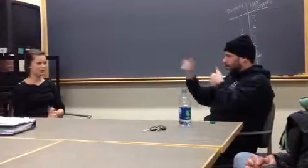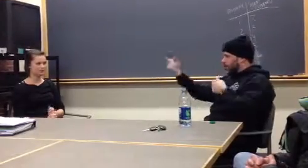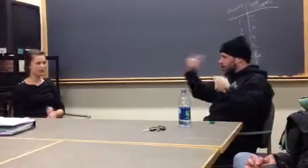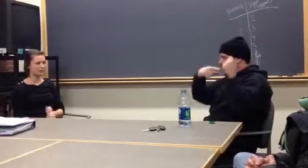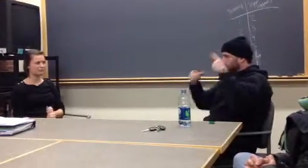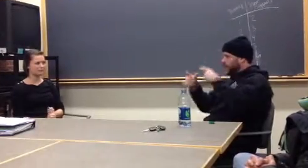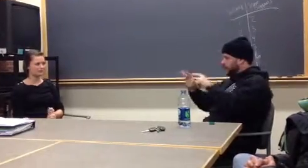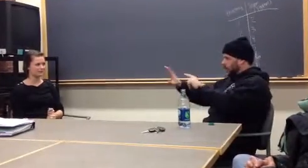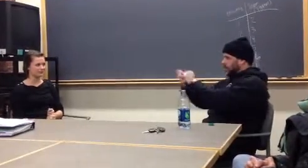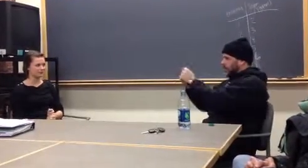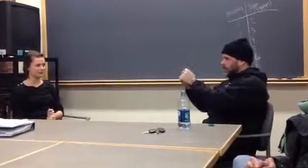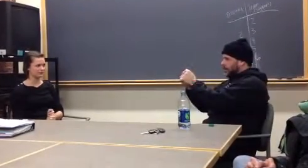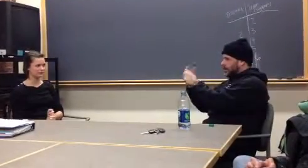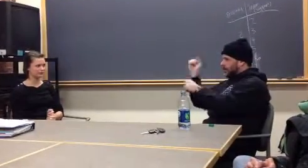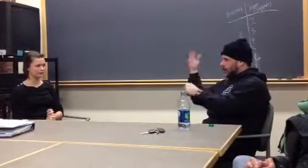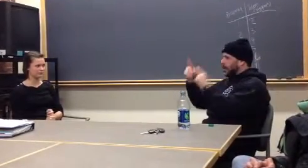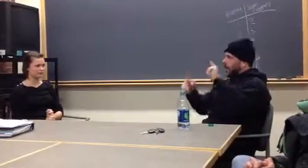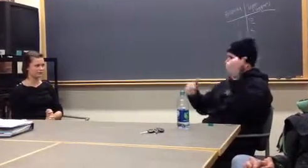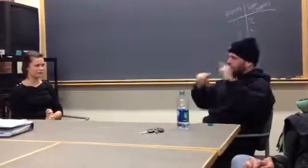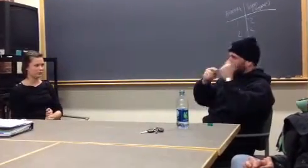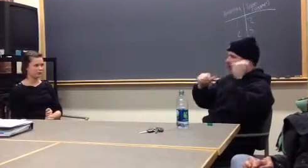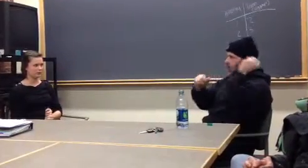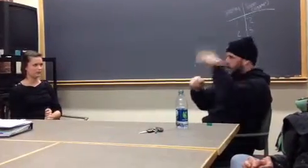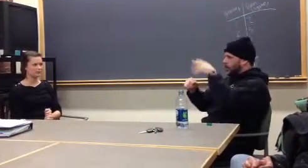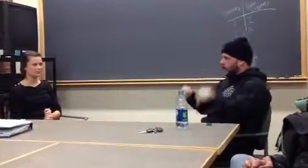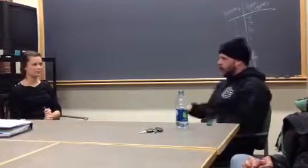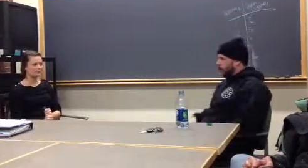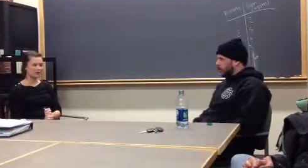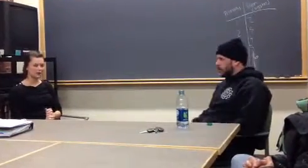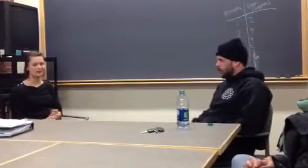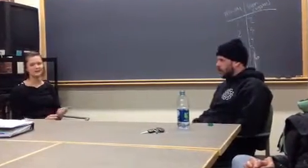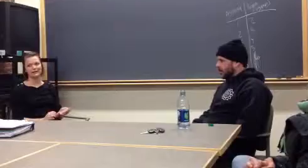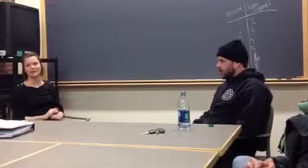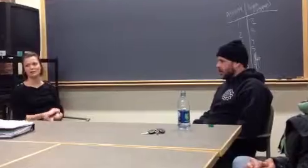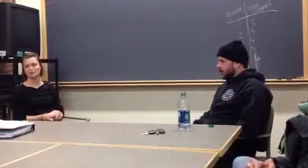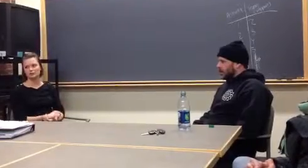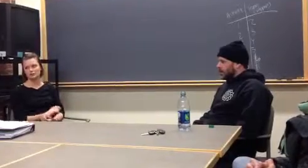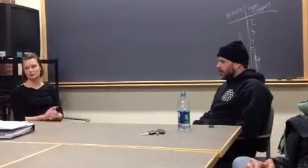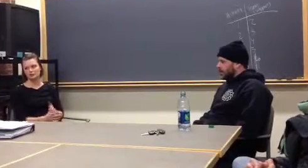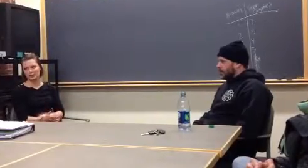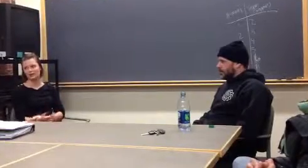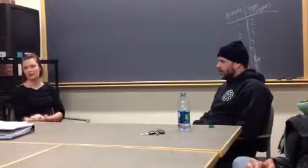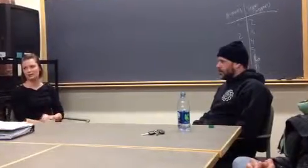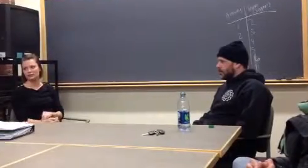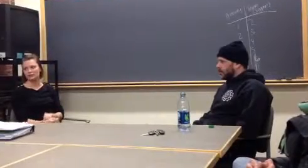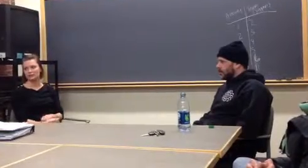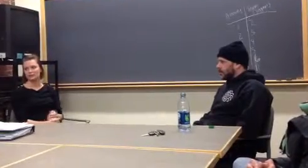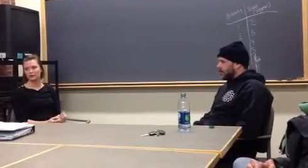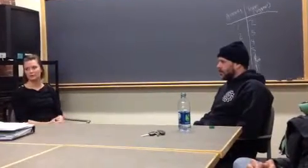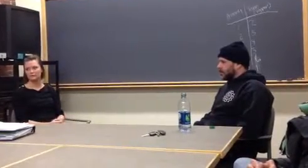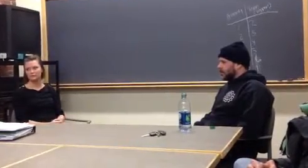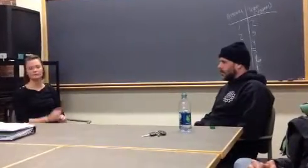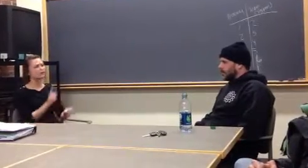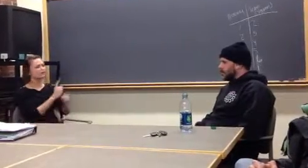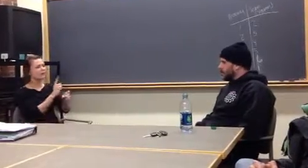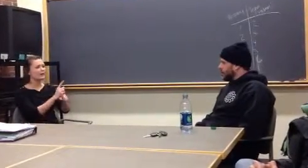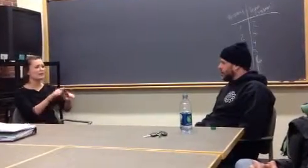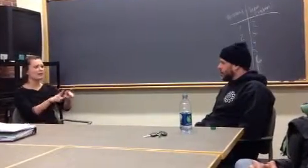The opposite teams. One team will throw the ball, and then they'll switch, and the other team will throw the ball. Wait, but how do they switch?